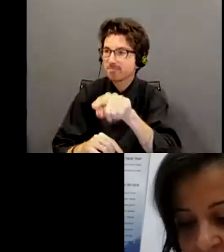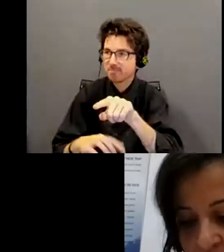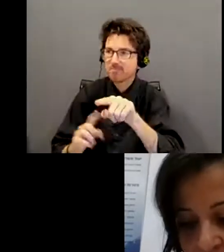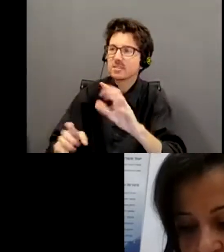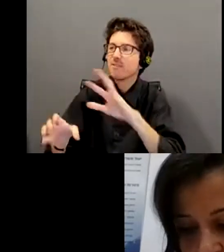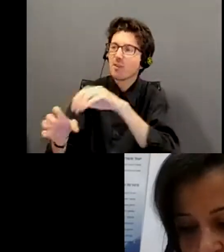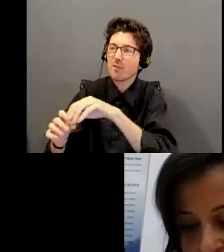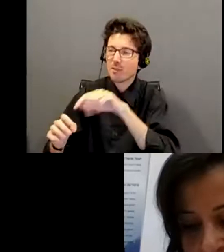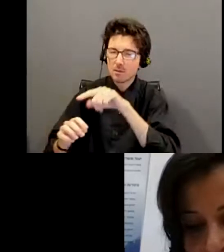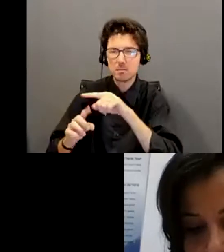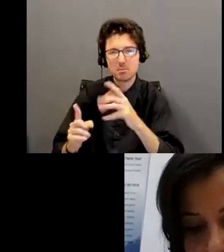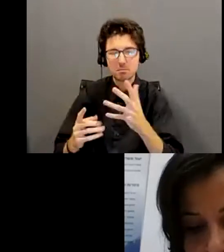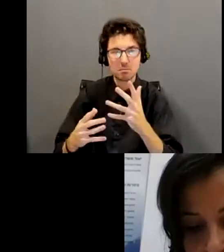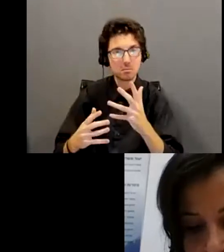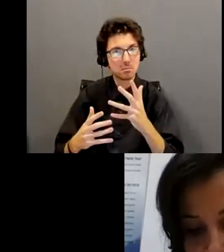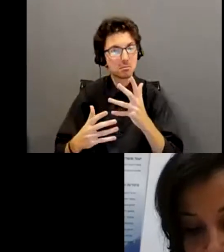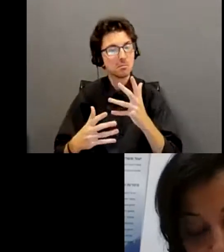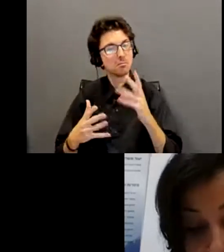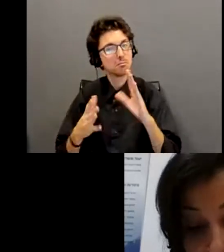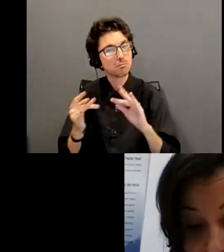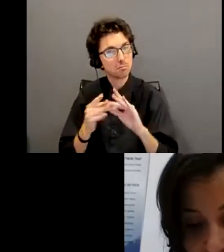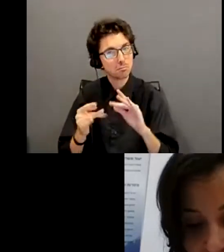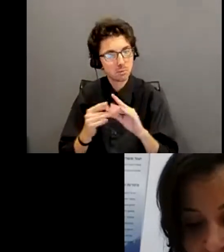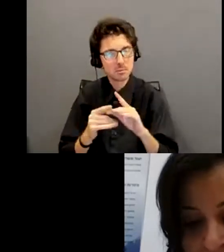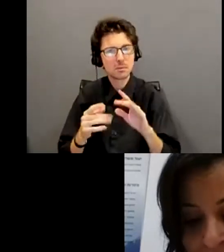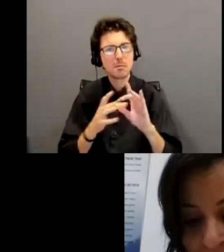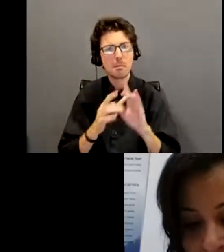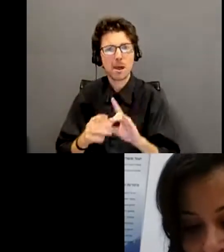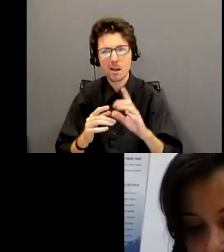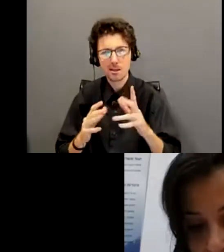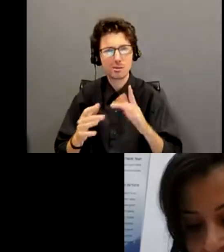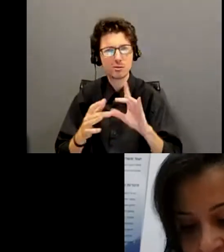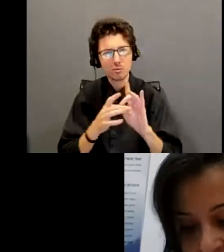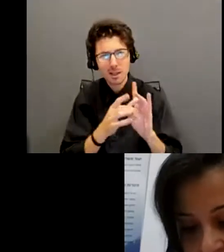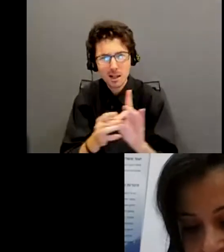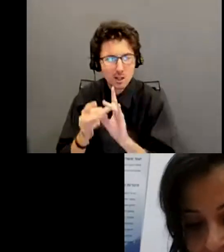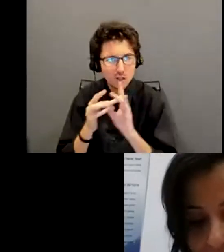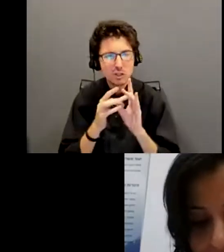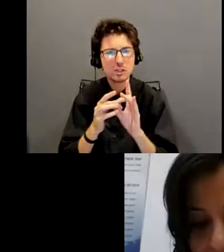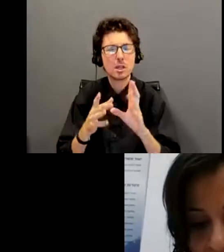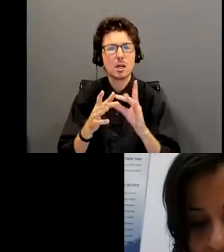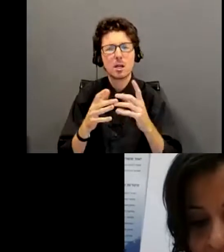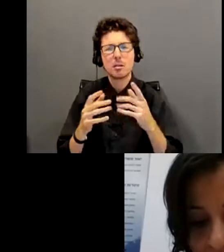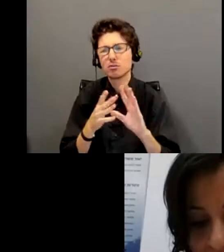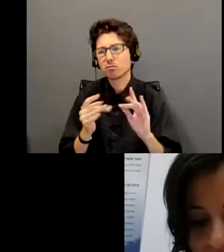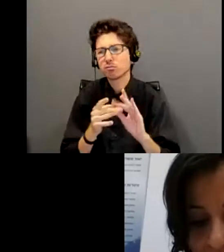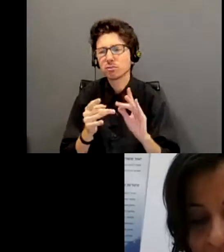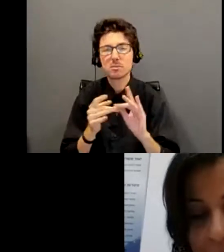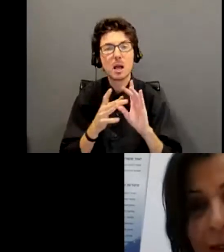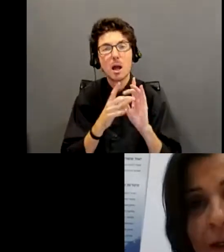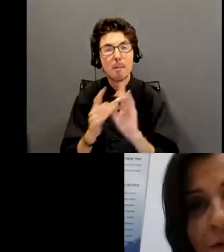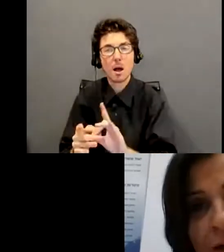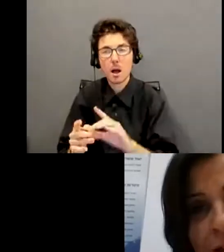activities that we do and the many relationships that are built between trainees, volunteers, and the